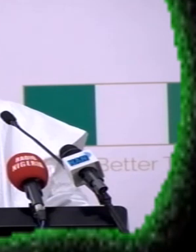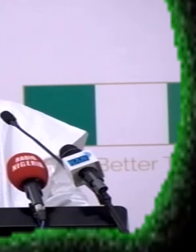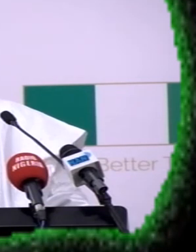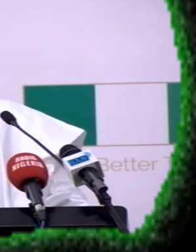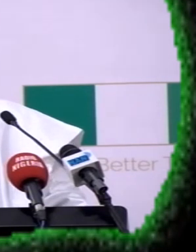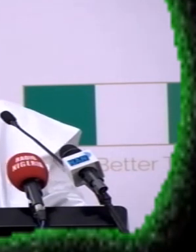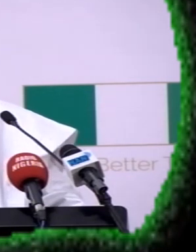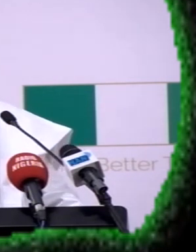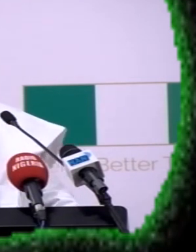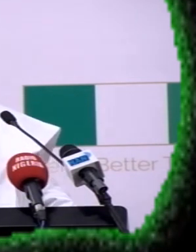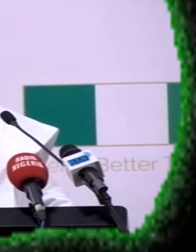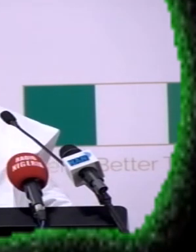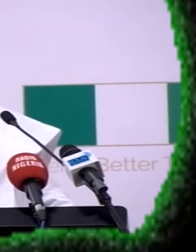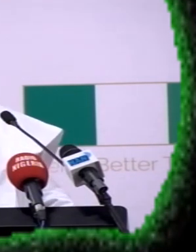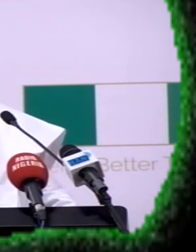as a sleeping giant.